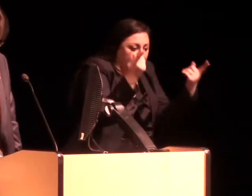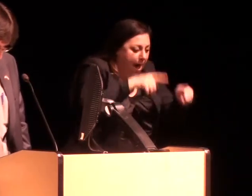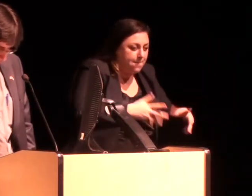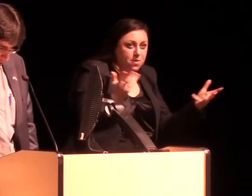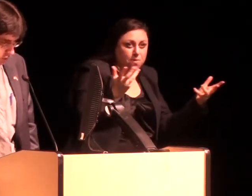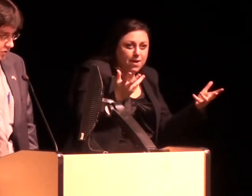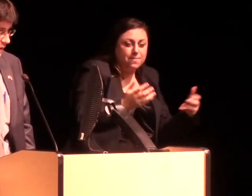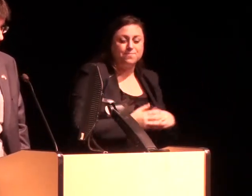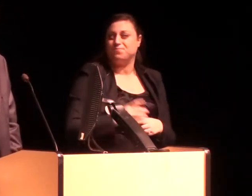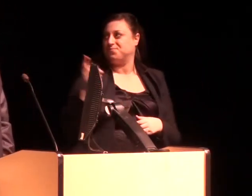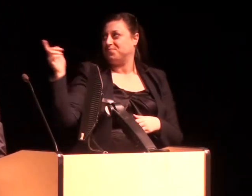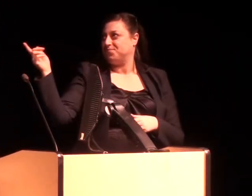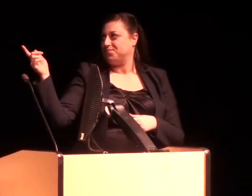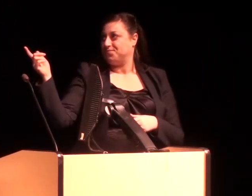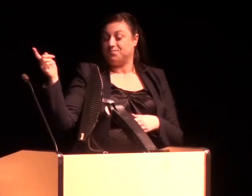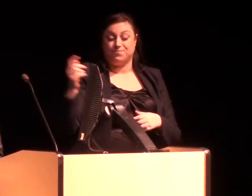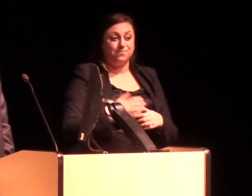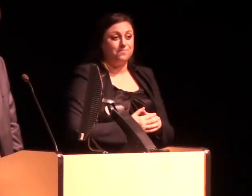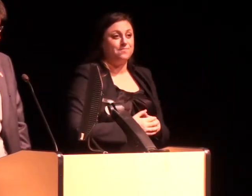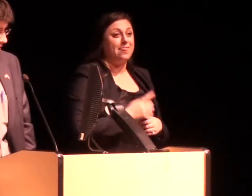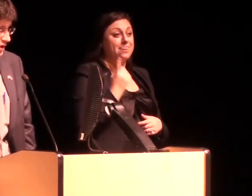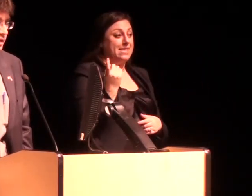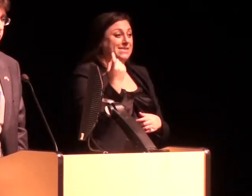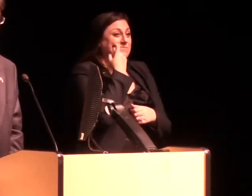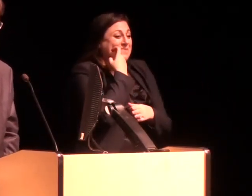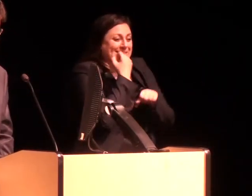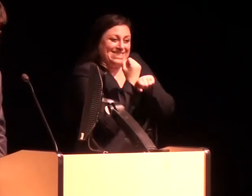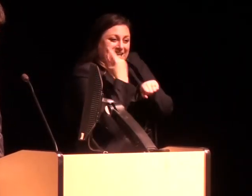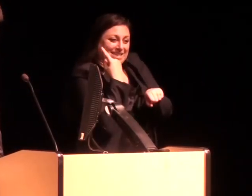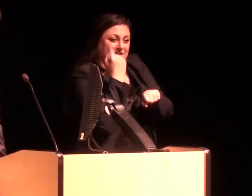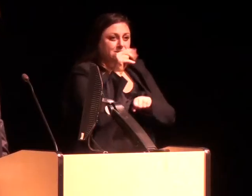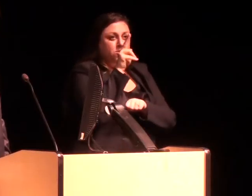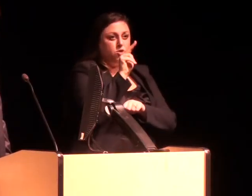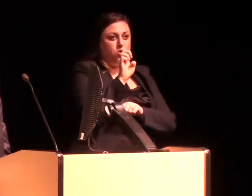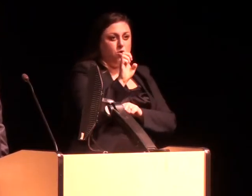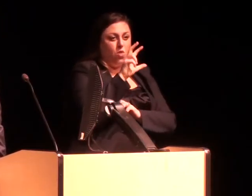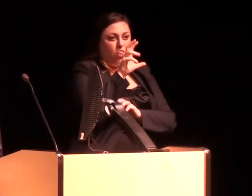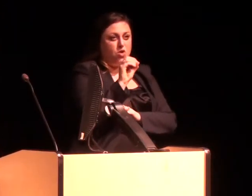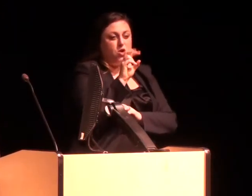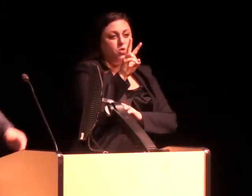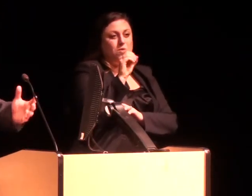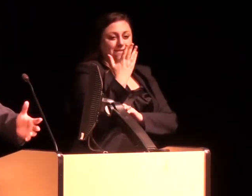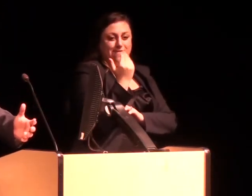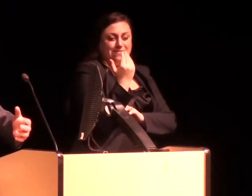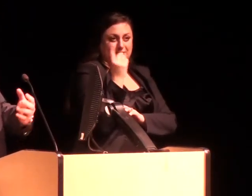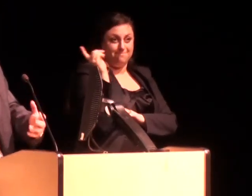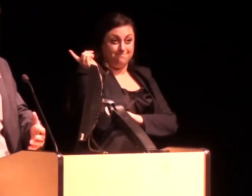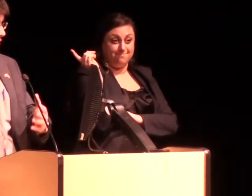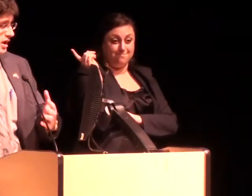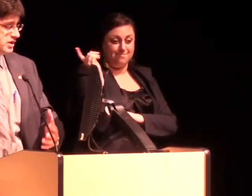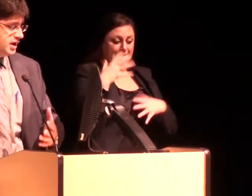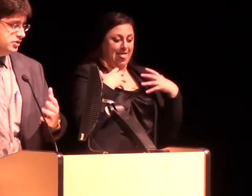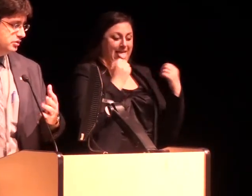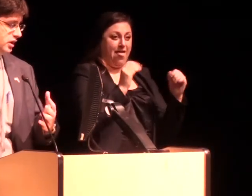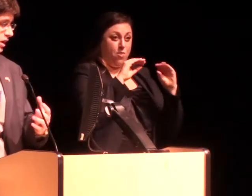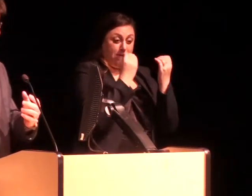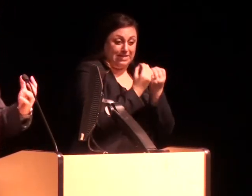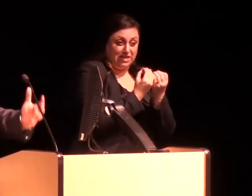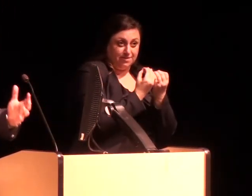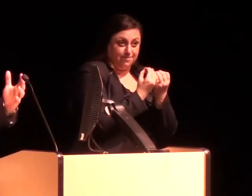now, but also we have this. This was last year, June 30, 2015. According to the Health